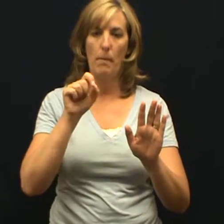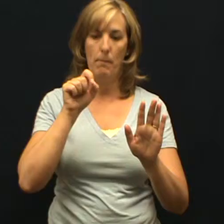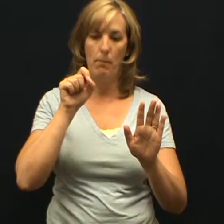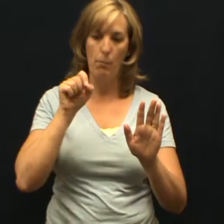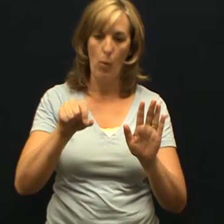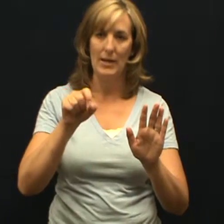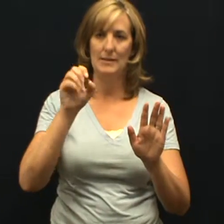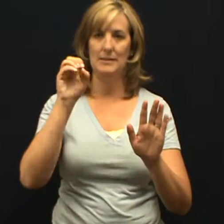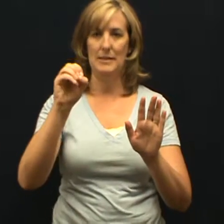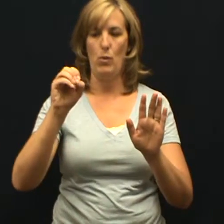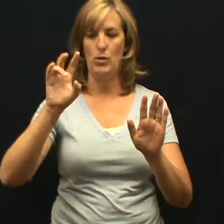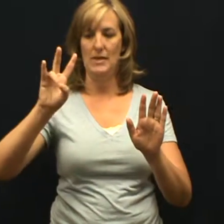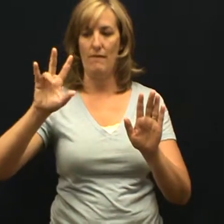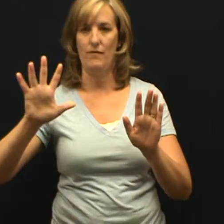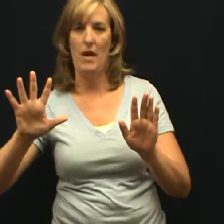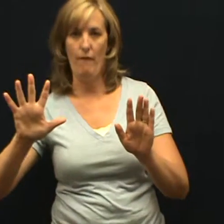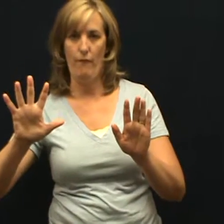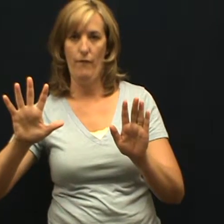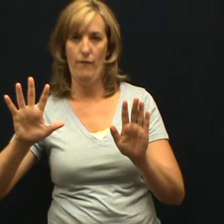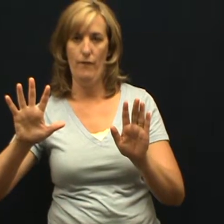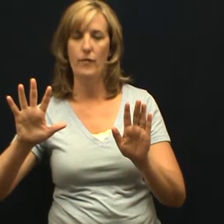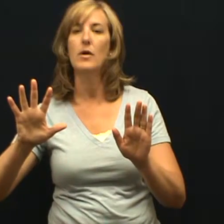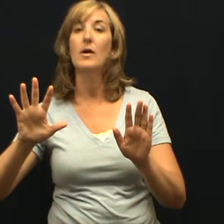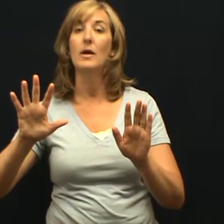be, if you're just multiplying it decimal-wise, it's